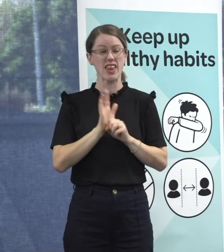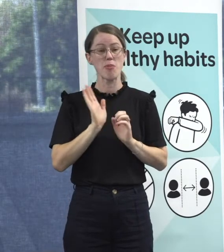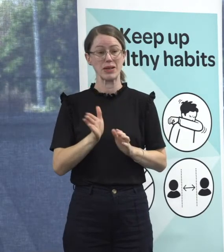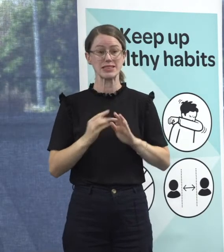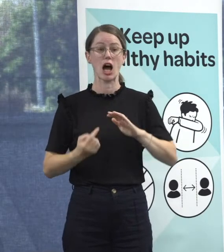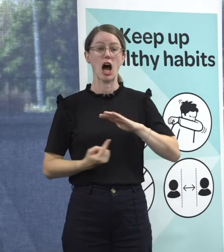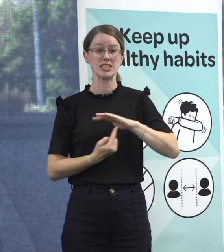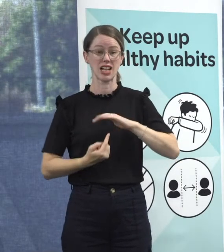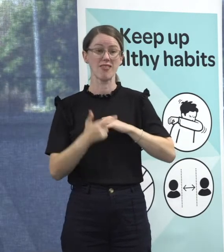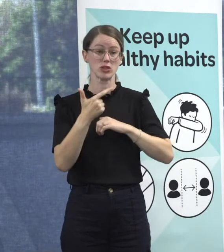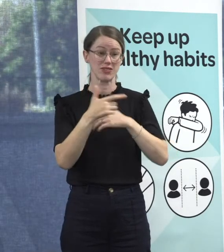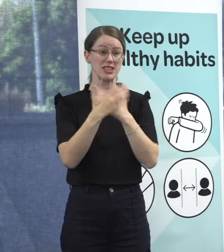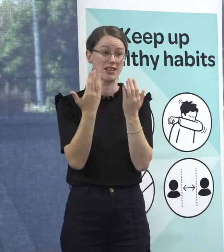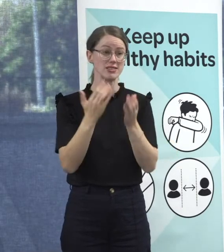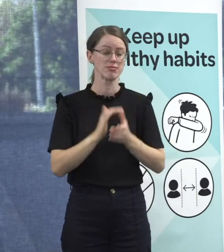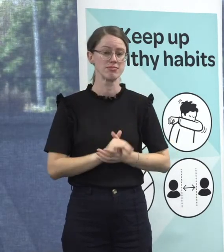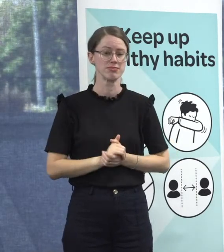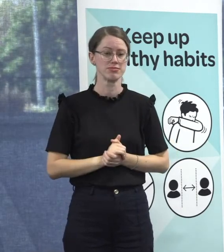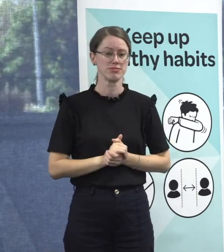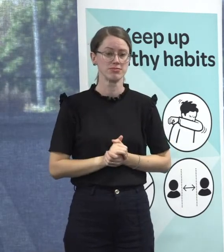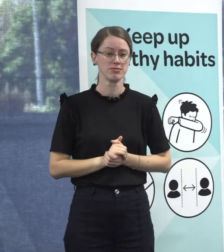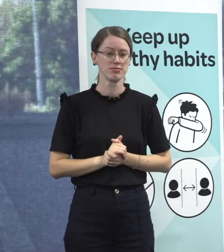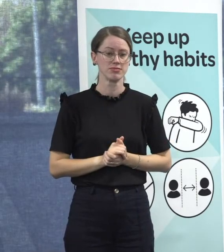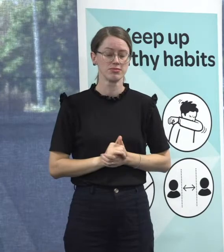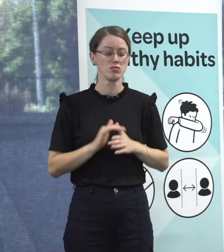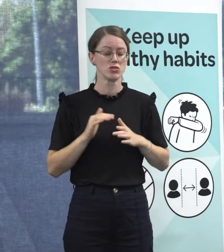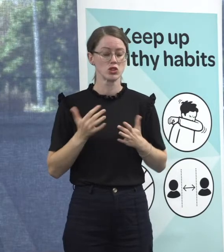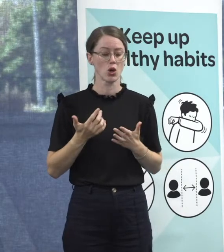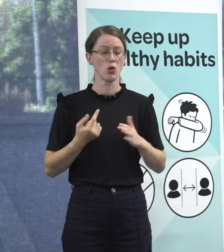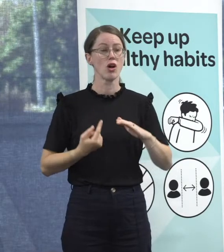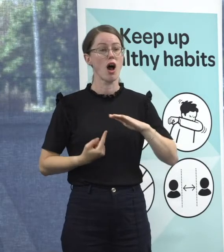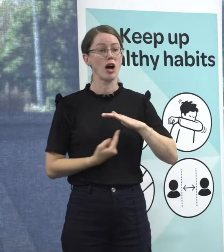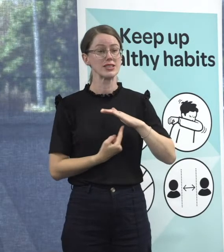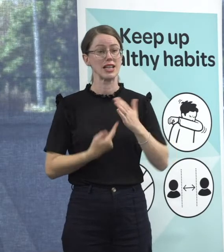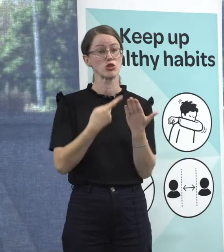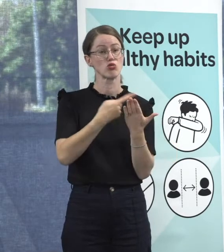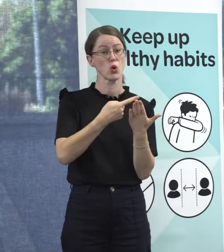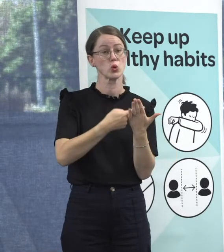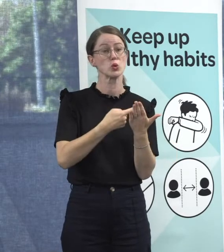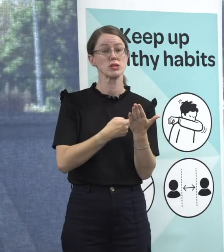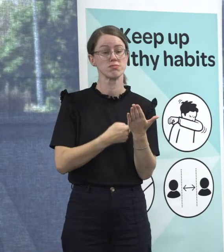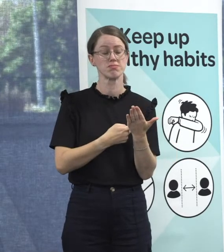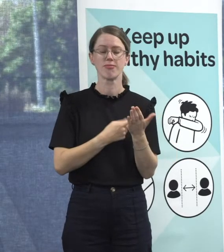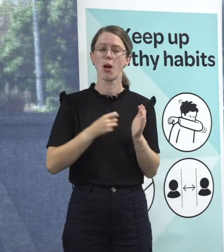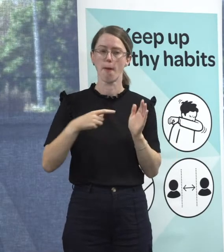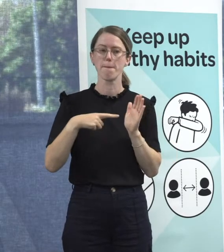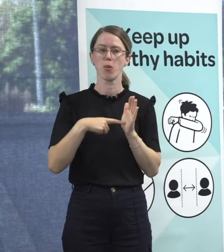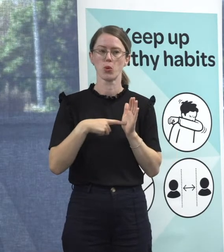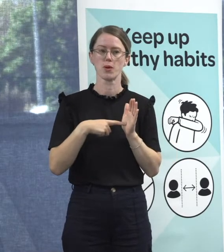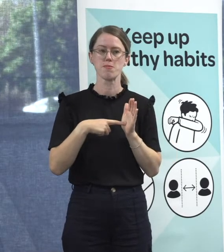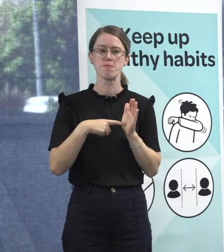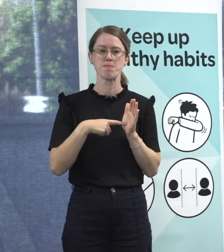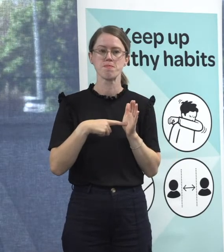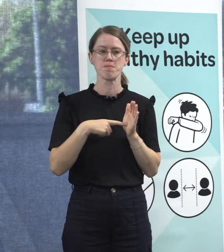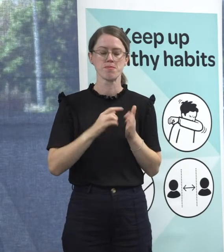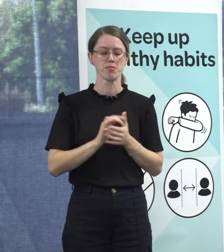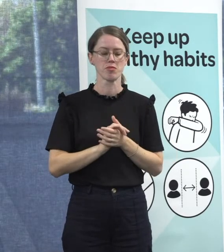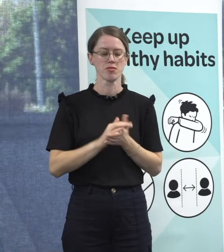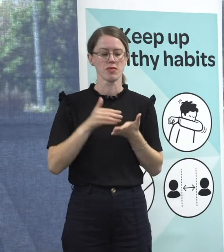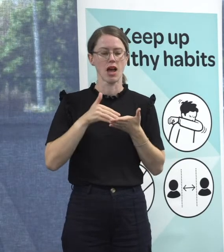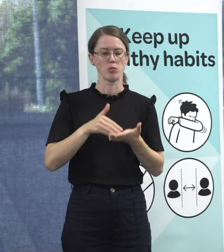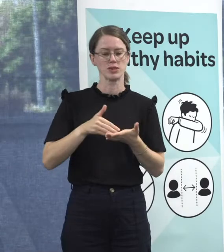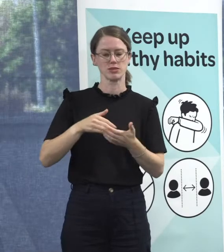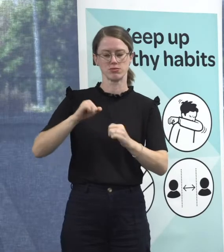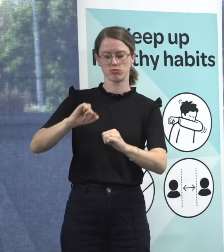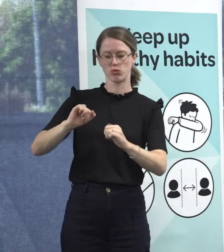that 7-day period. So that maintaining that isolation requirement for cases is absolutely fundamental to our ability